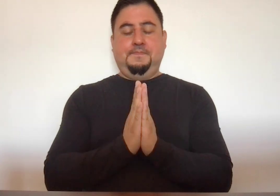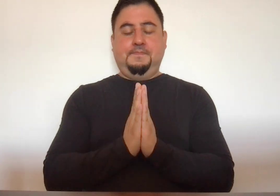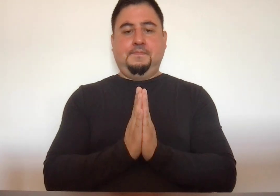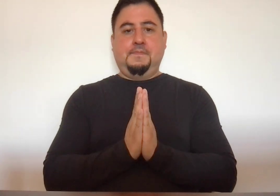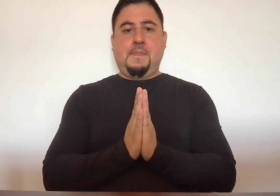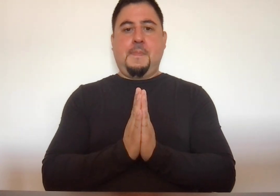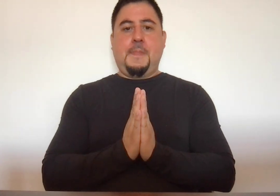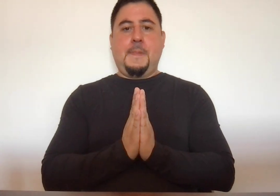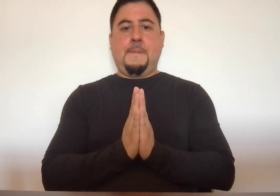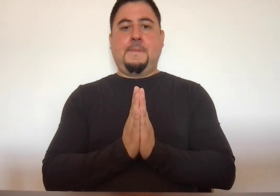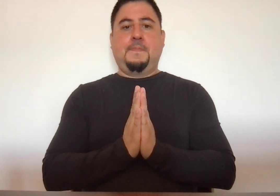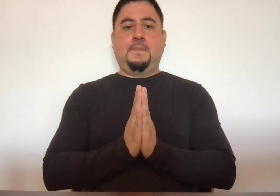Amen.